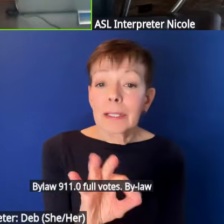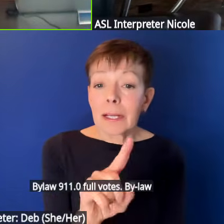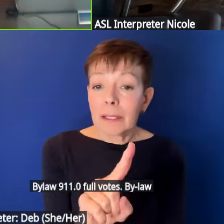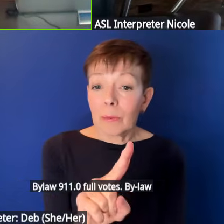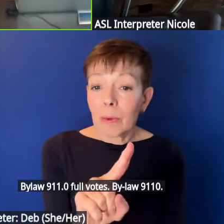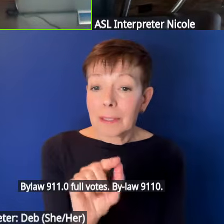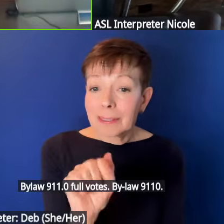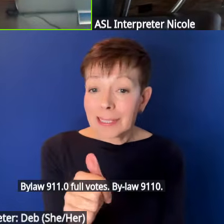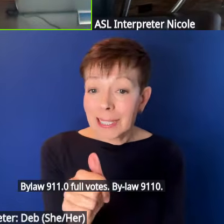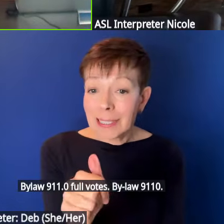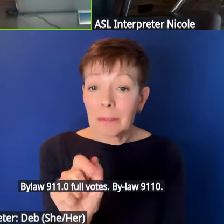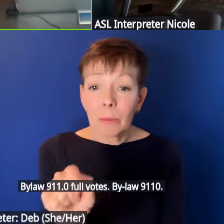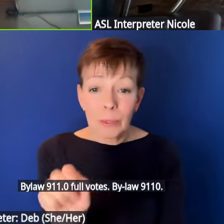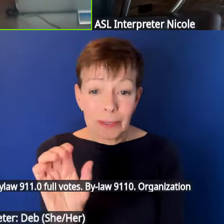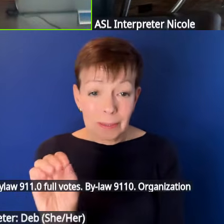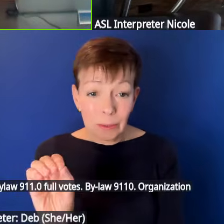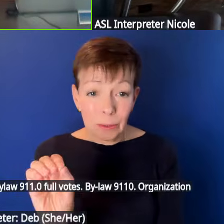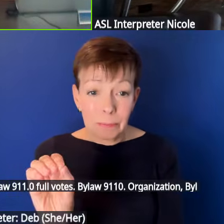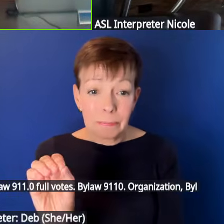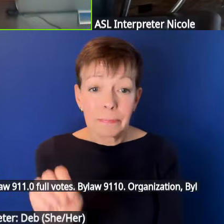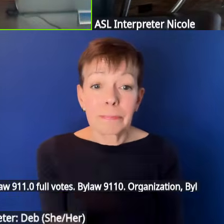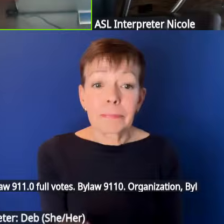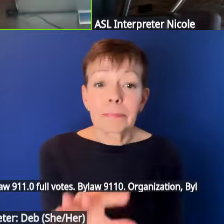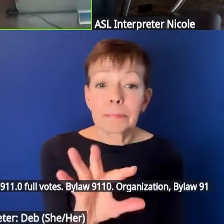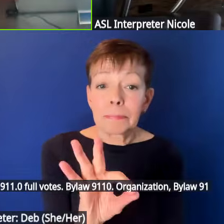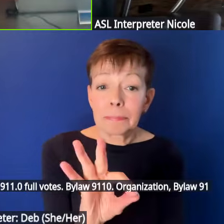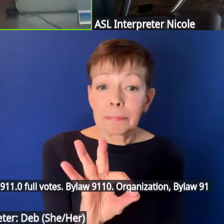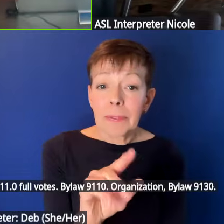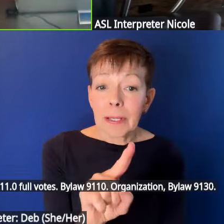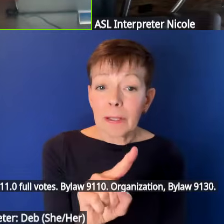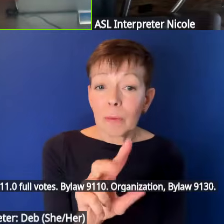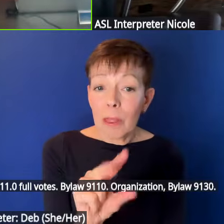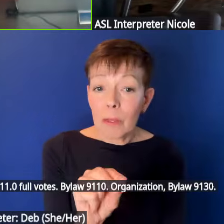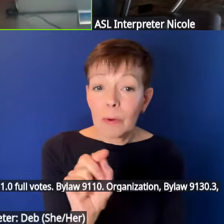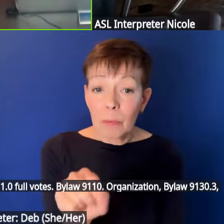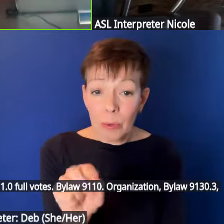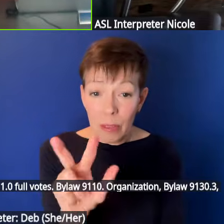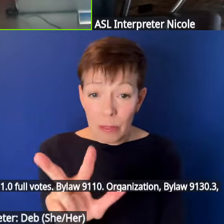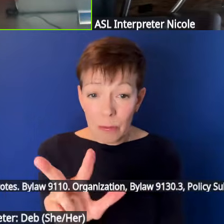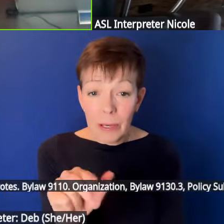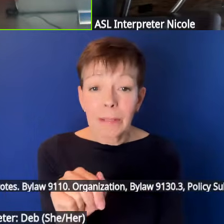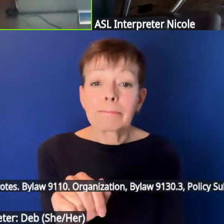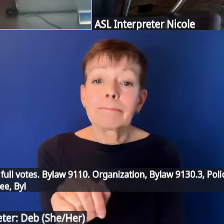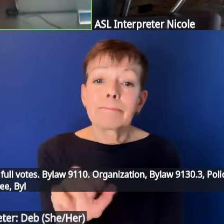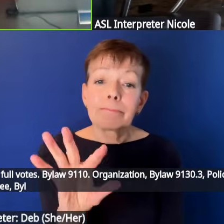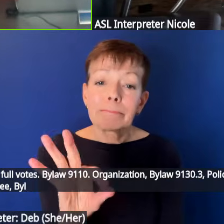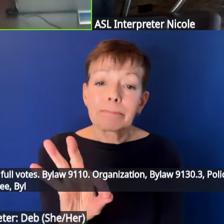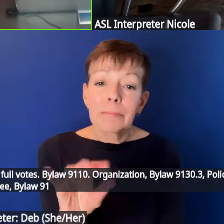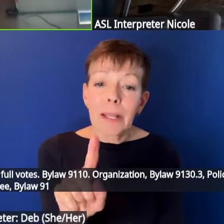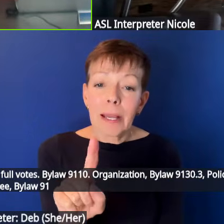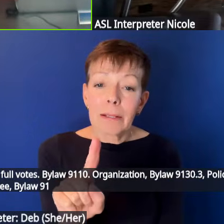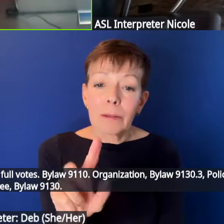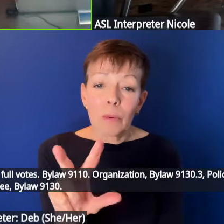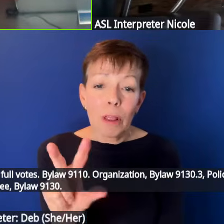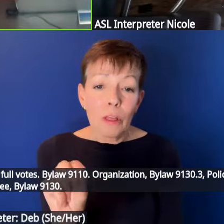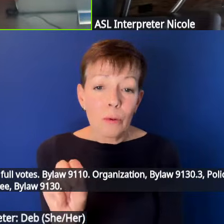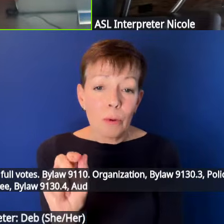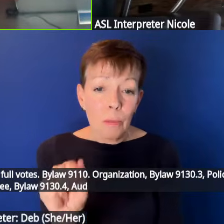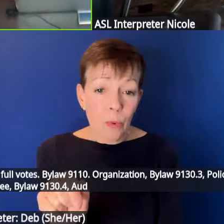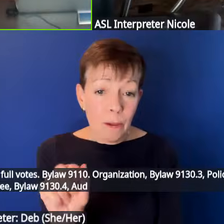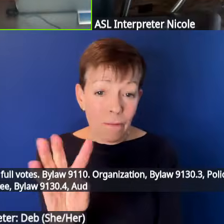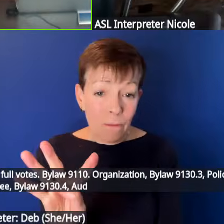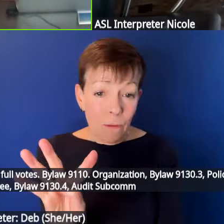9110.0 organization, bylaw 9130.3 policy subcommittee, bylaw 9130.4 audit